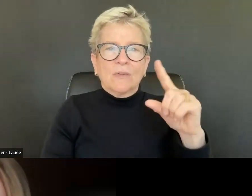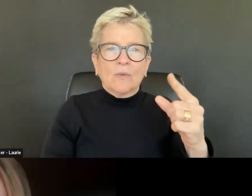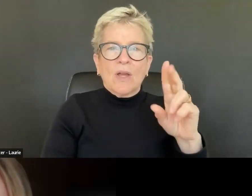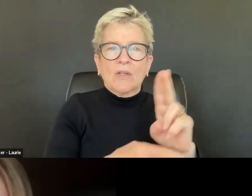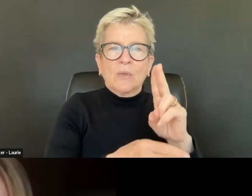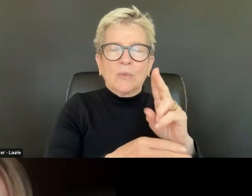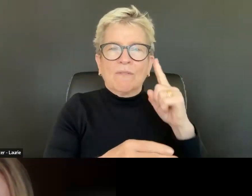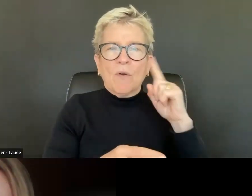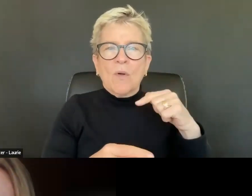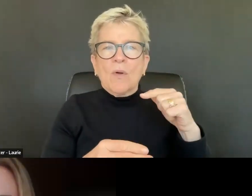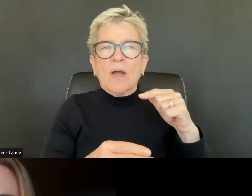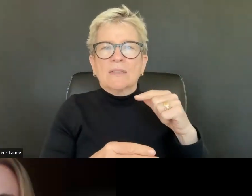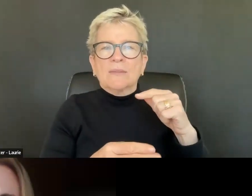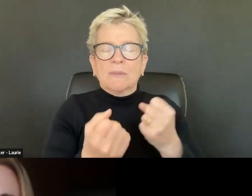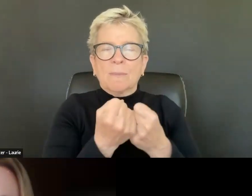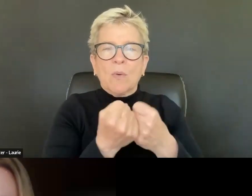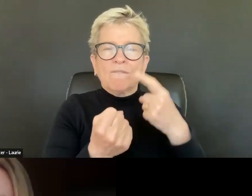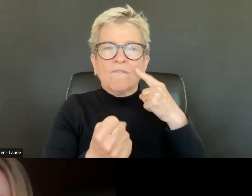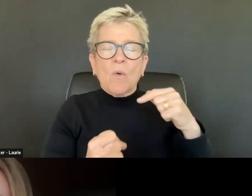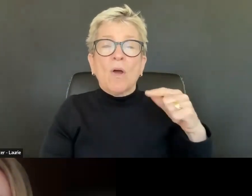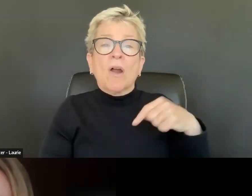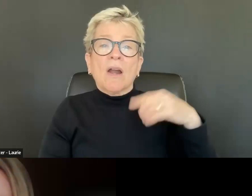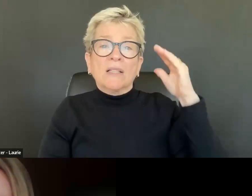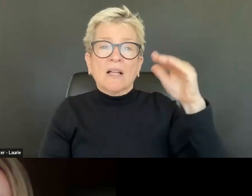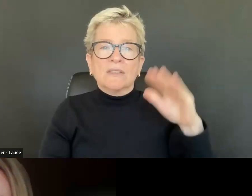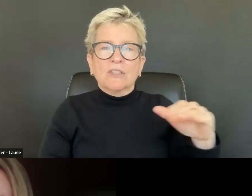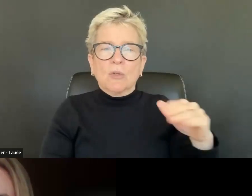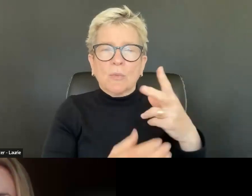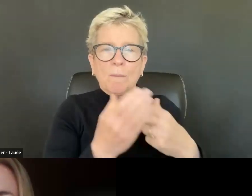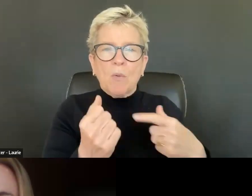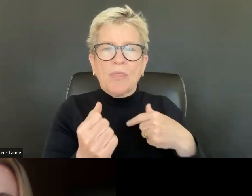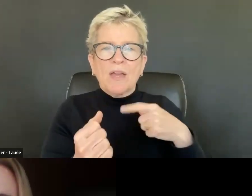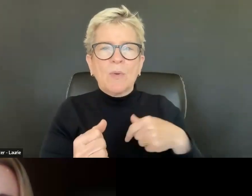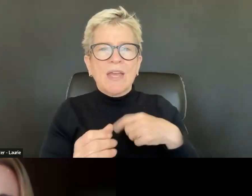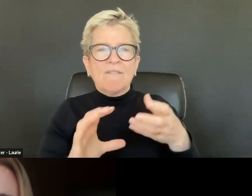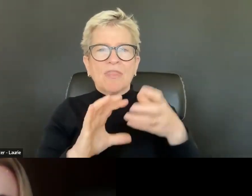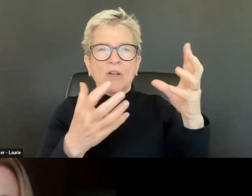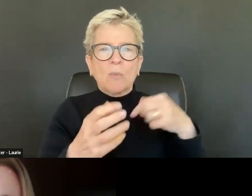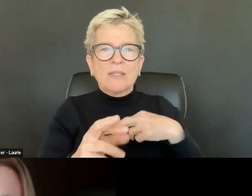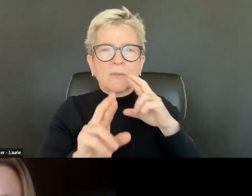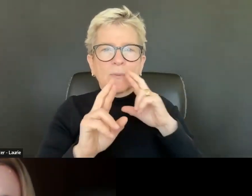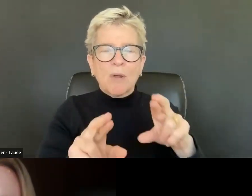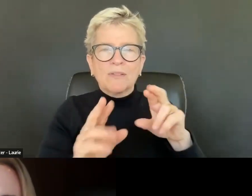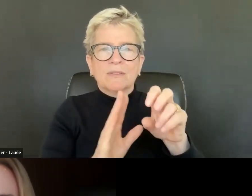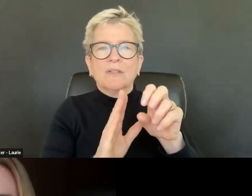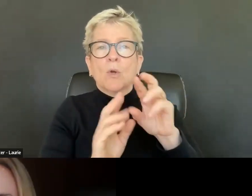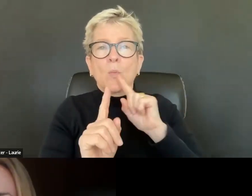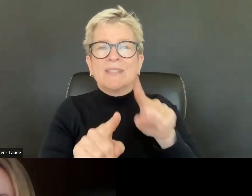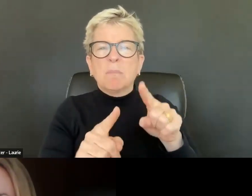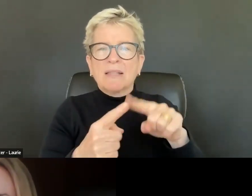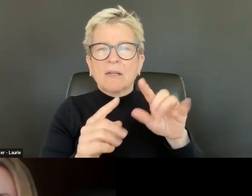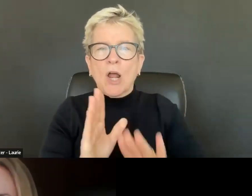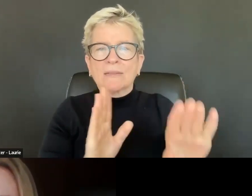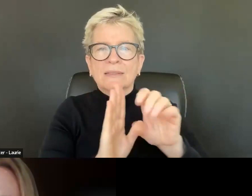both adults and children. Our members also provide many of the current crisis response services across the state,